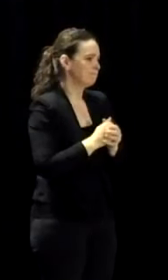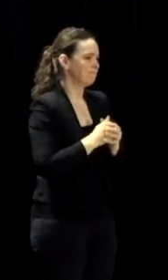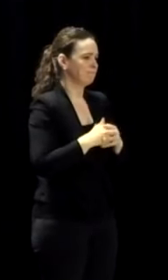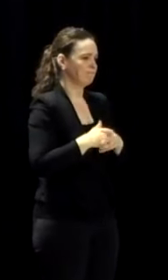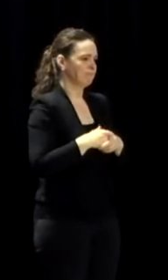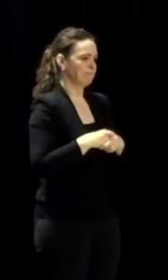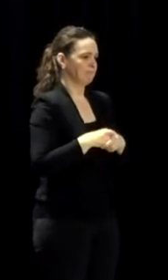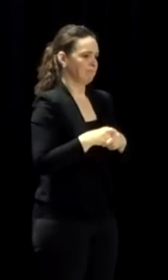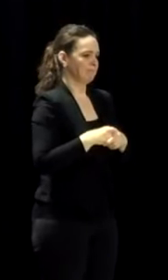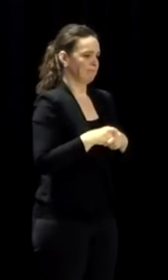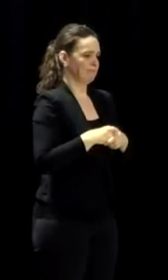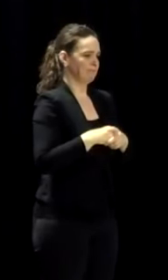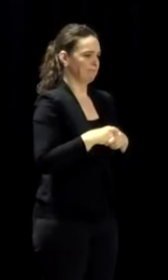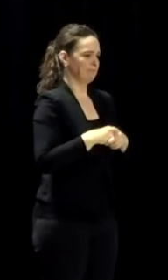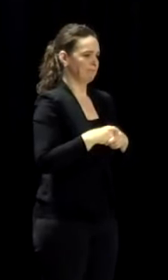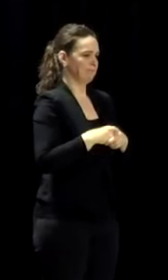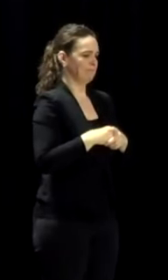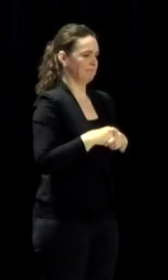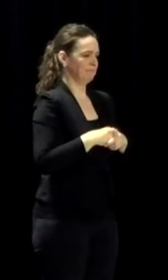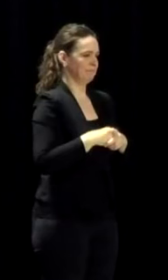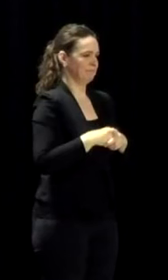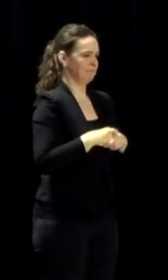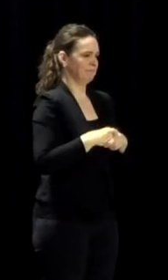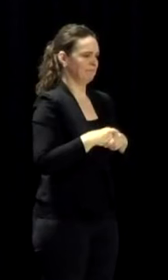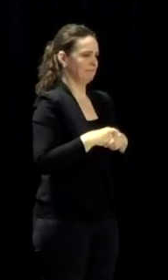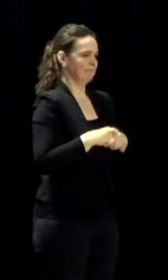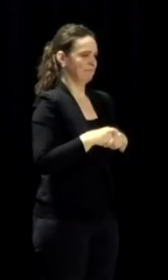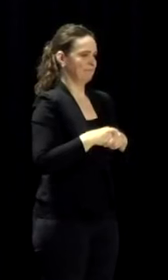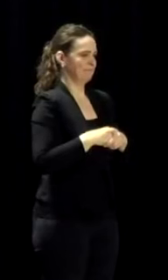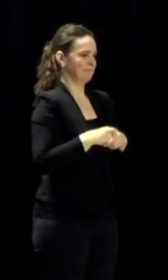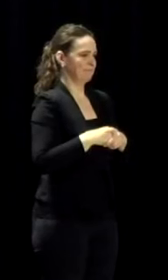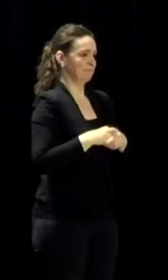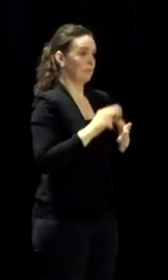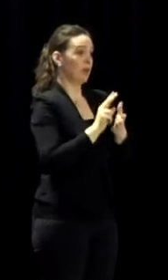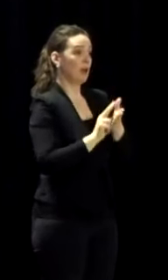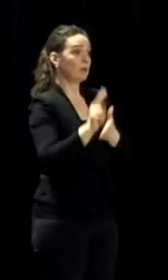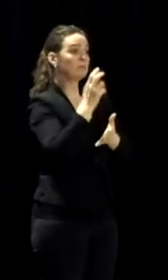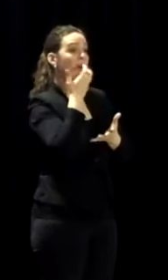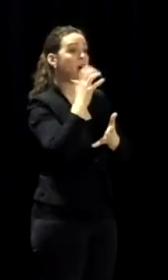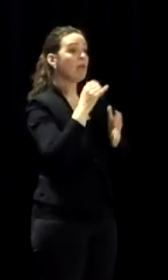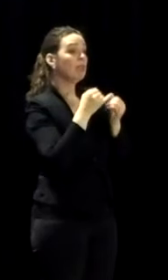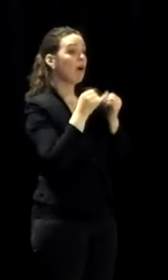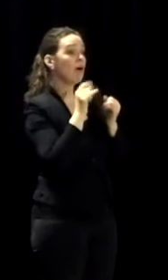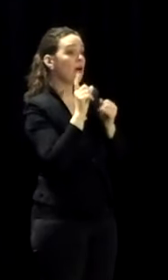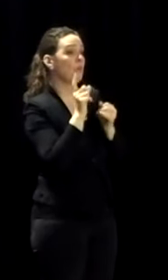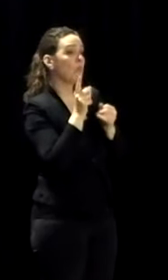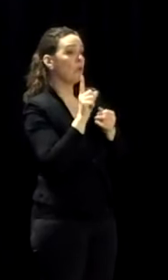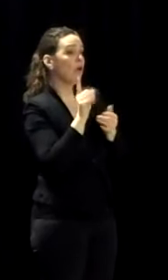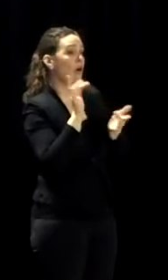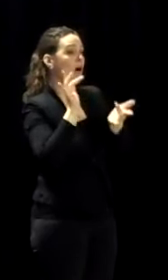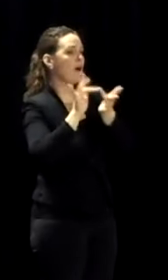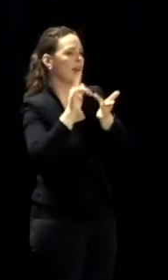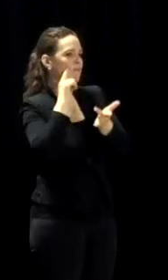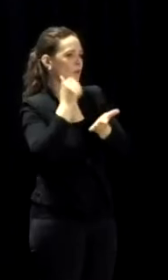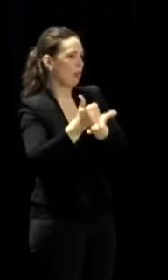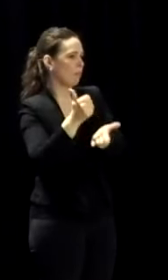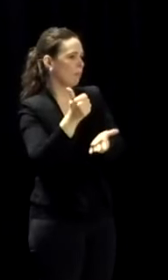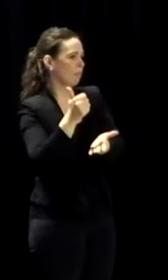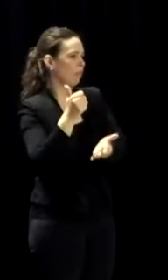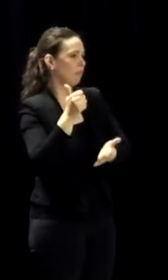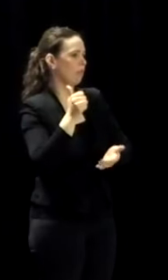Certainly, these numbers are important. The Upstate Triage Hotline, that's the number if you want to talk to a professional